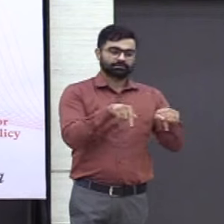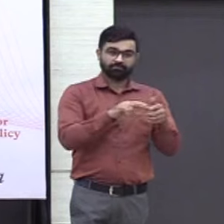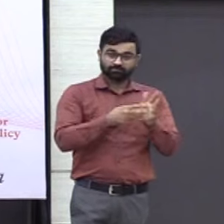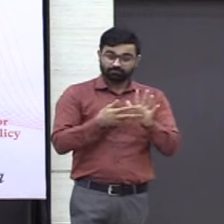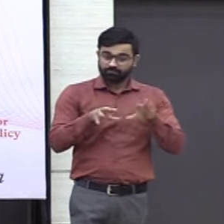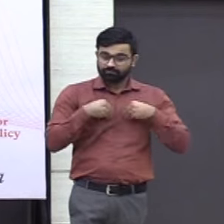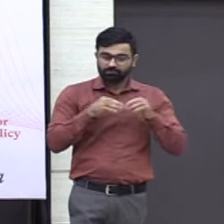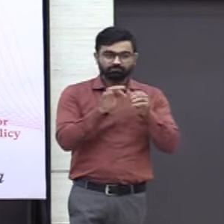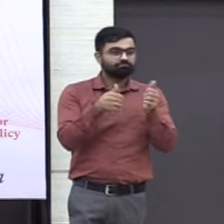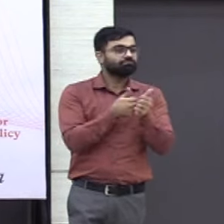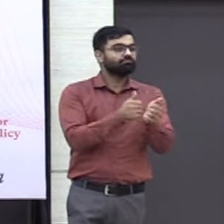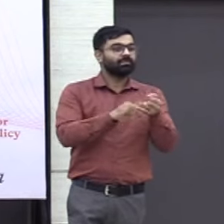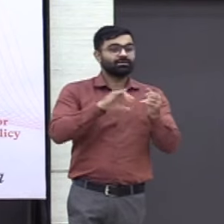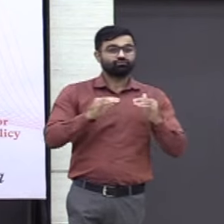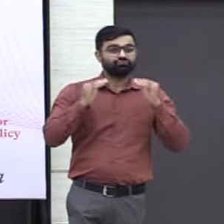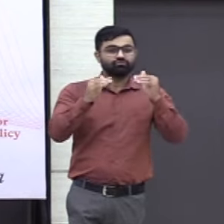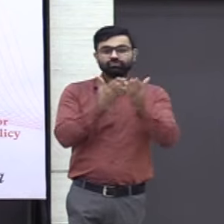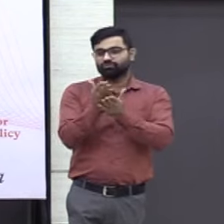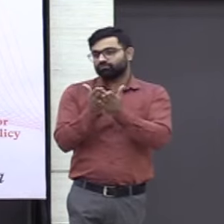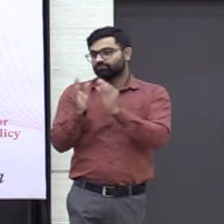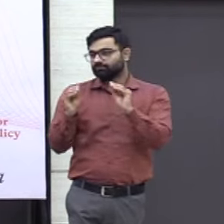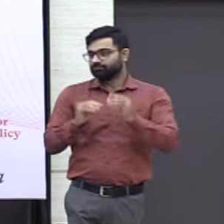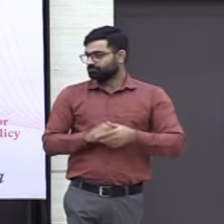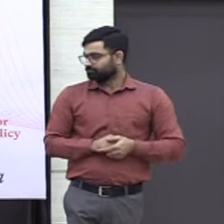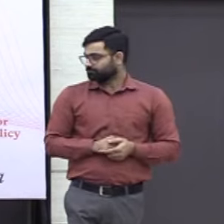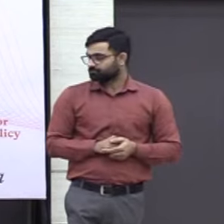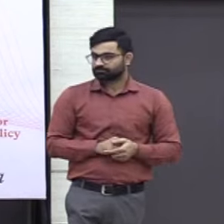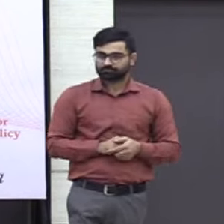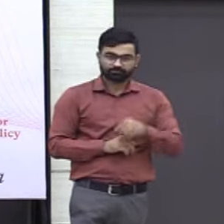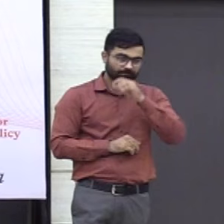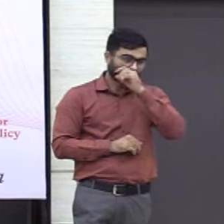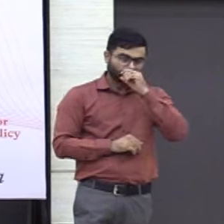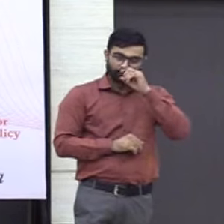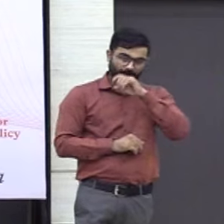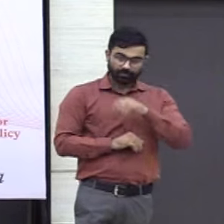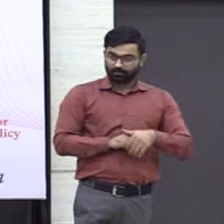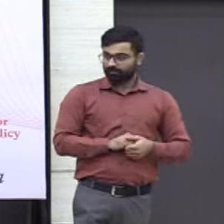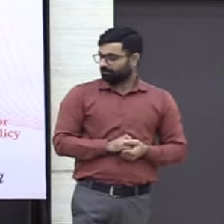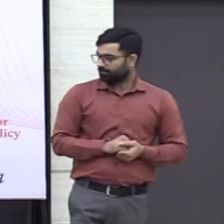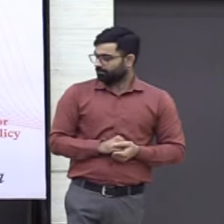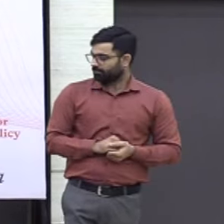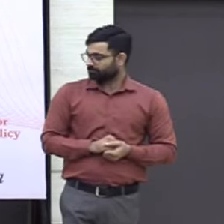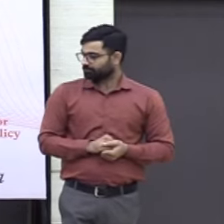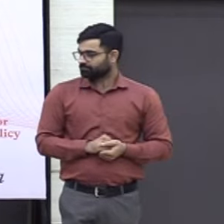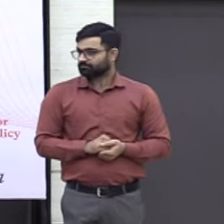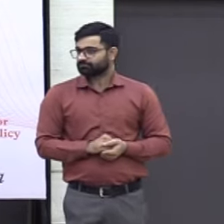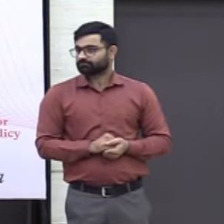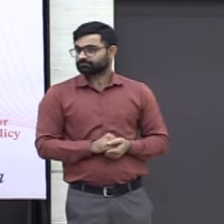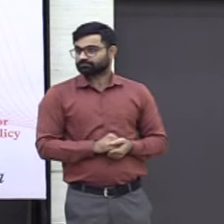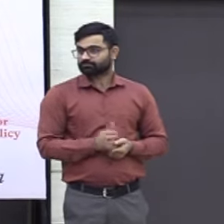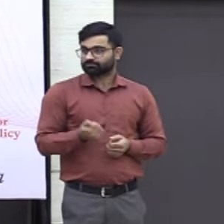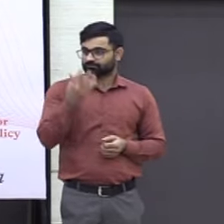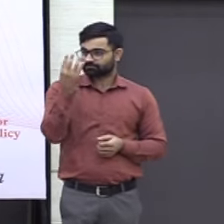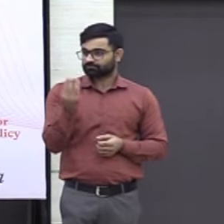has not been followed by the Supreme Court in many cases. Right. We have time for two final, maybe take one quick round. Yeah.